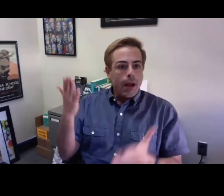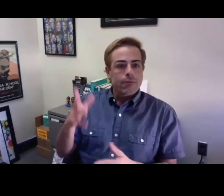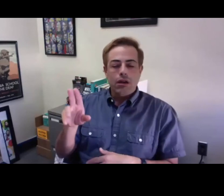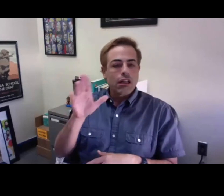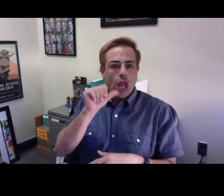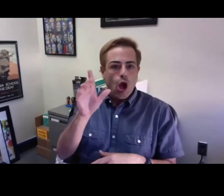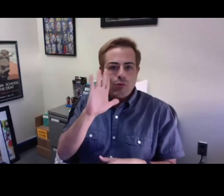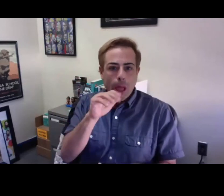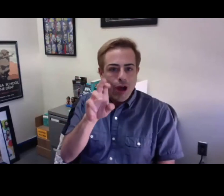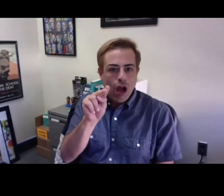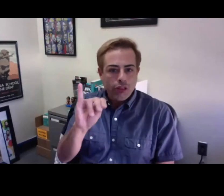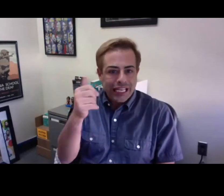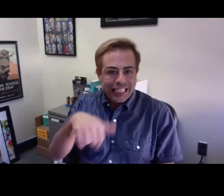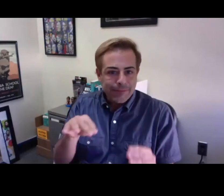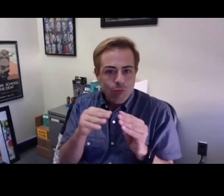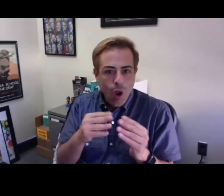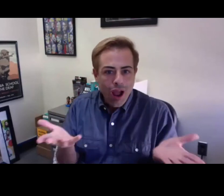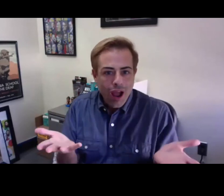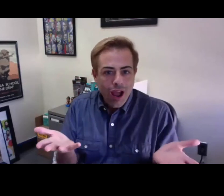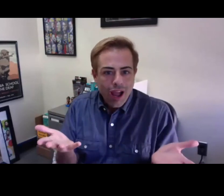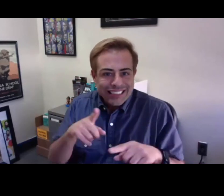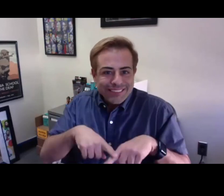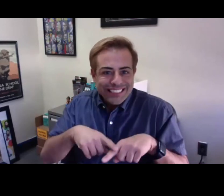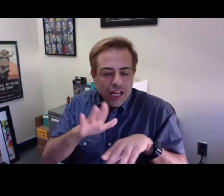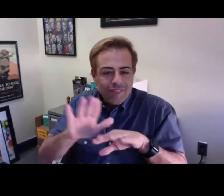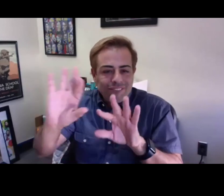So maybe those children, they might